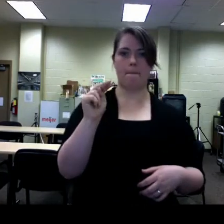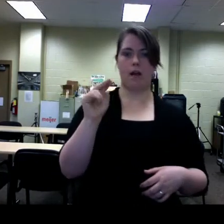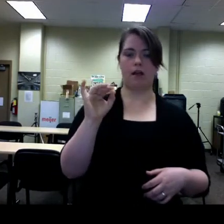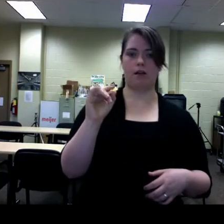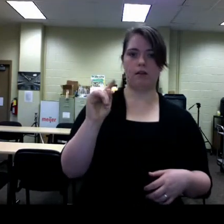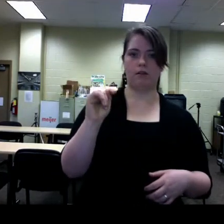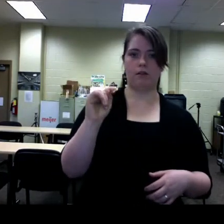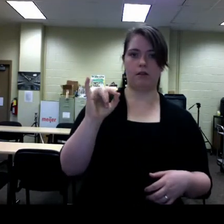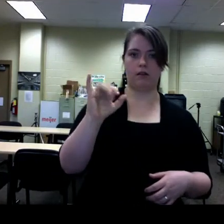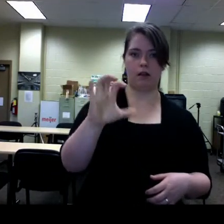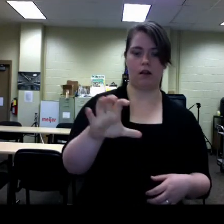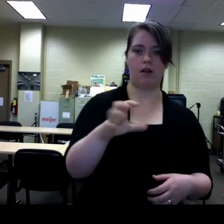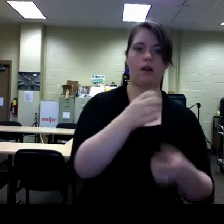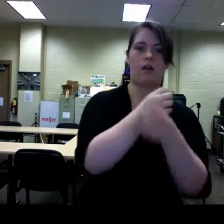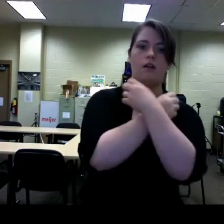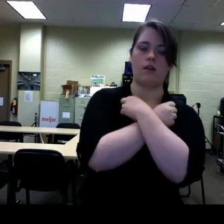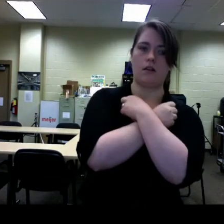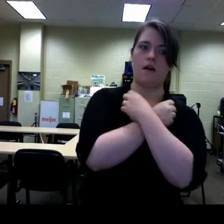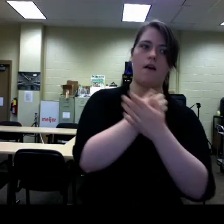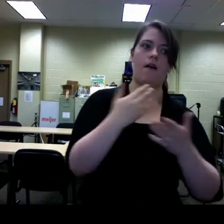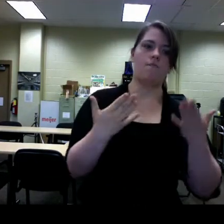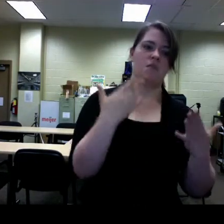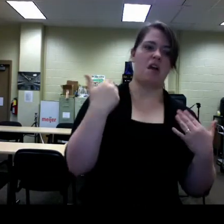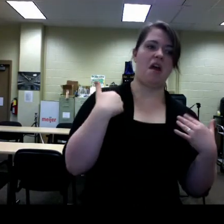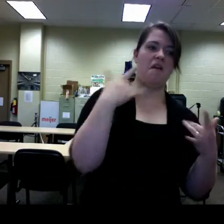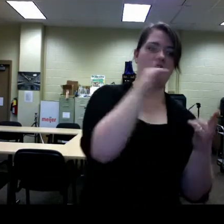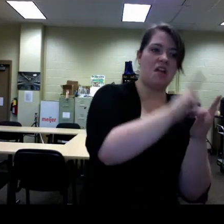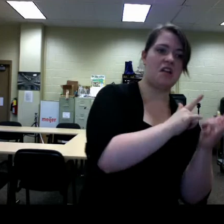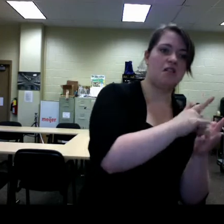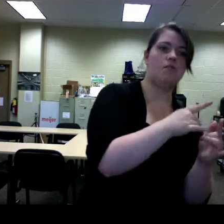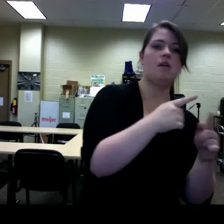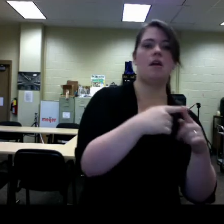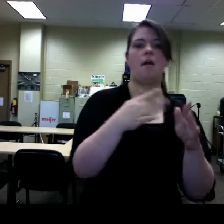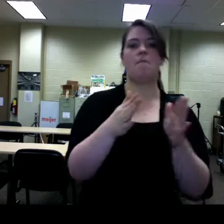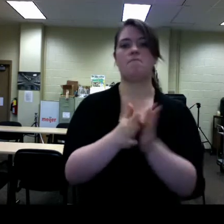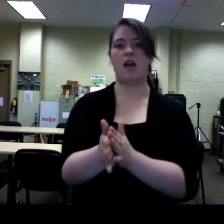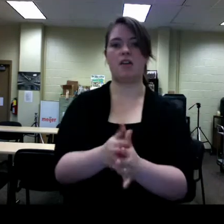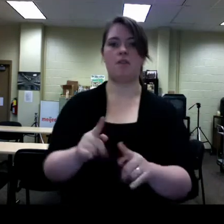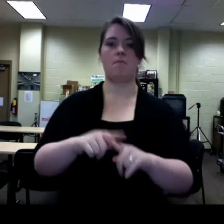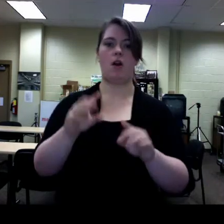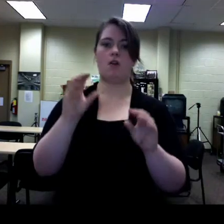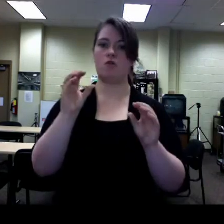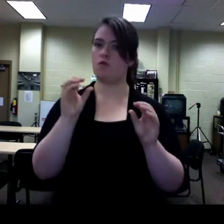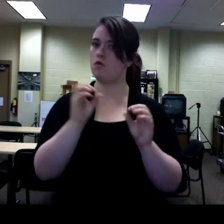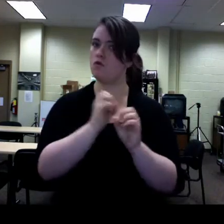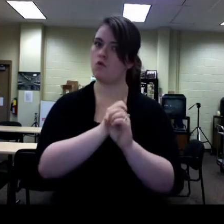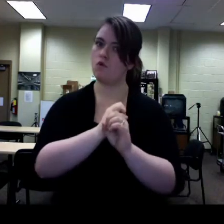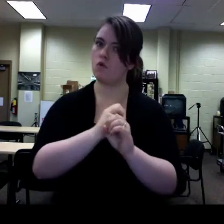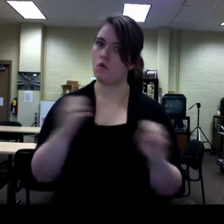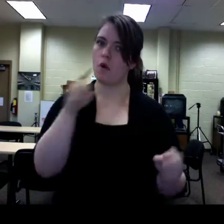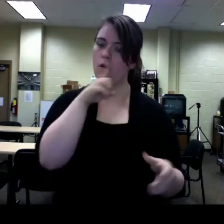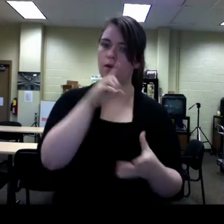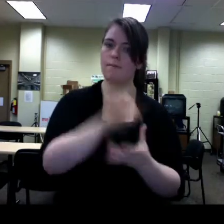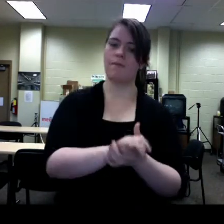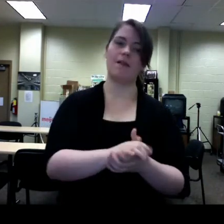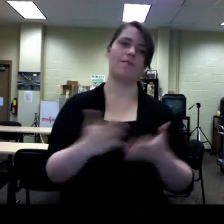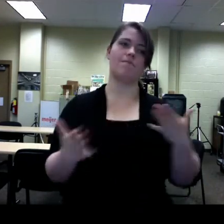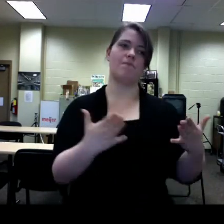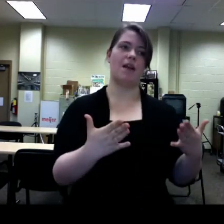but no commitment. So it may not last very long, but it's a whole lot of fun while it happens. We can travel and